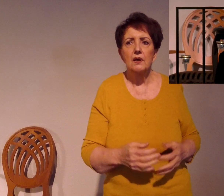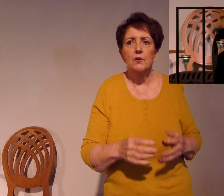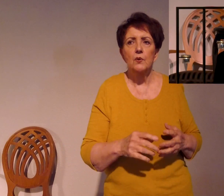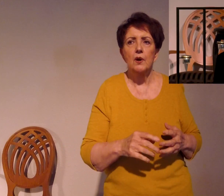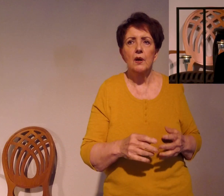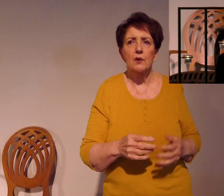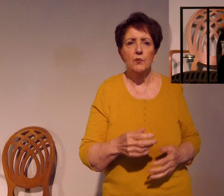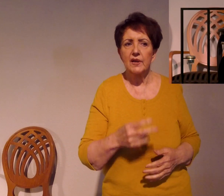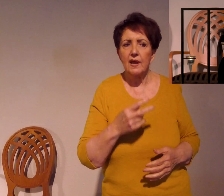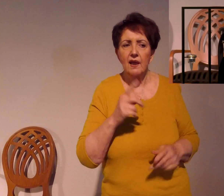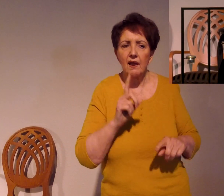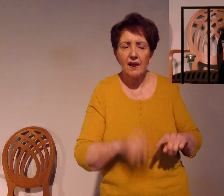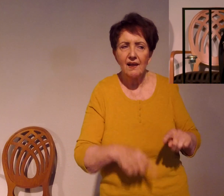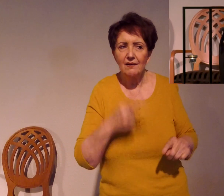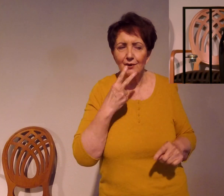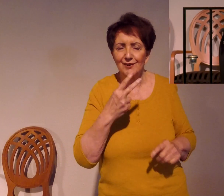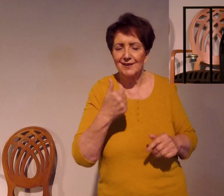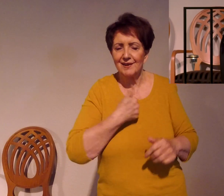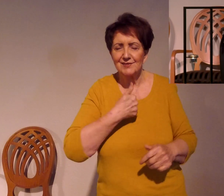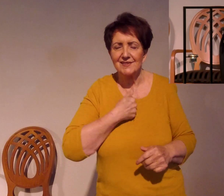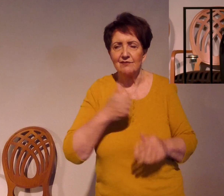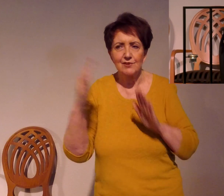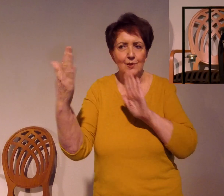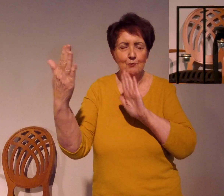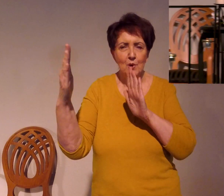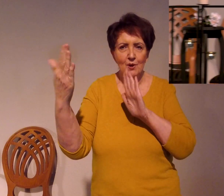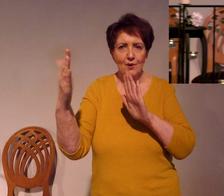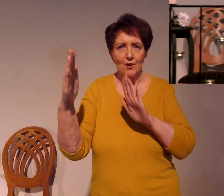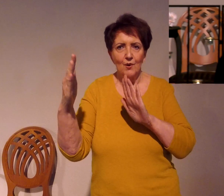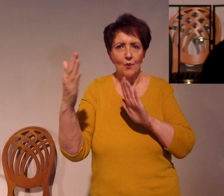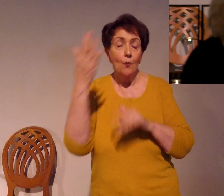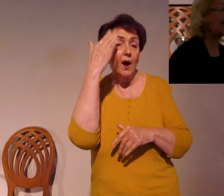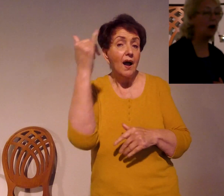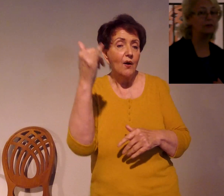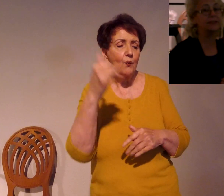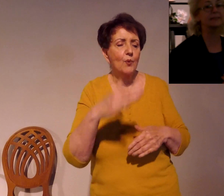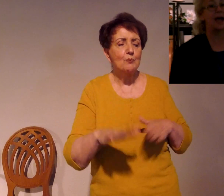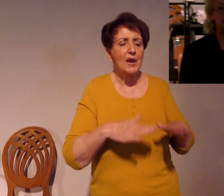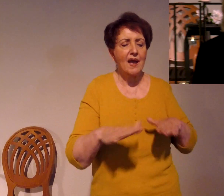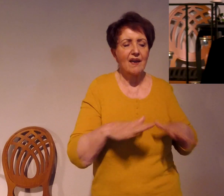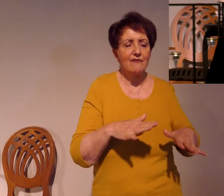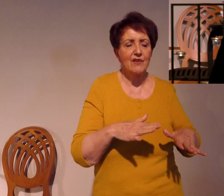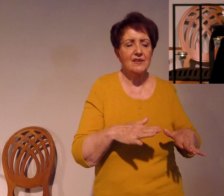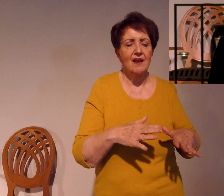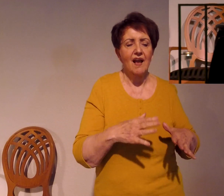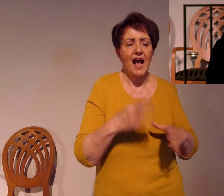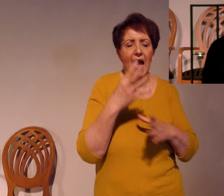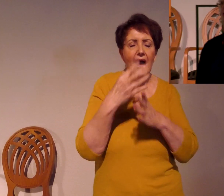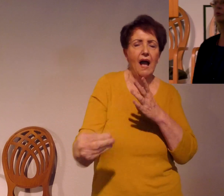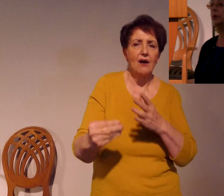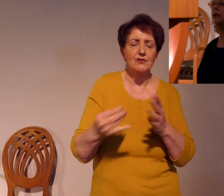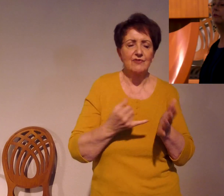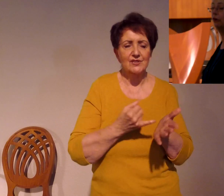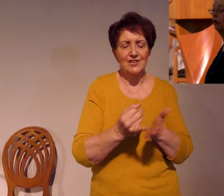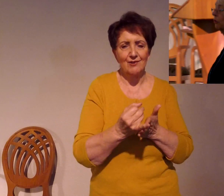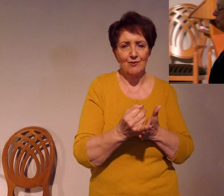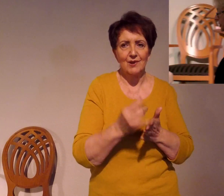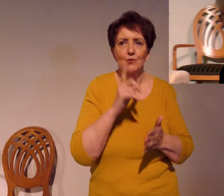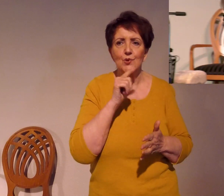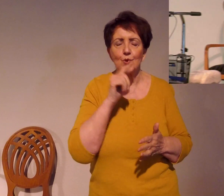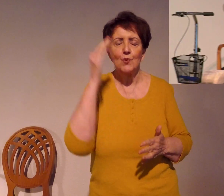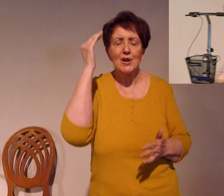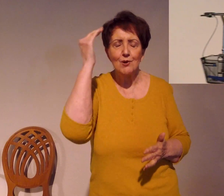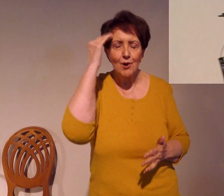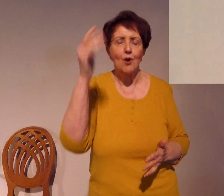look at ourselves in the mirror anymore, right? Because we are behaving in ways that are actually out of integrity with who we know